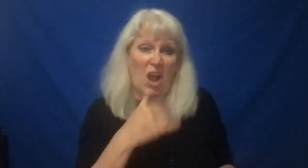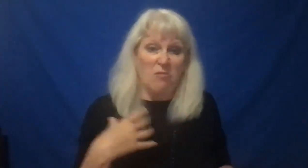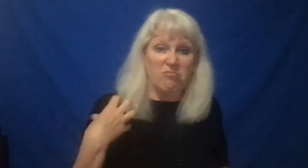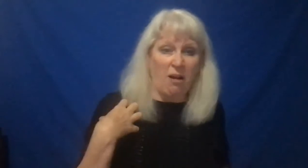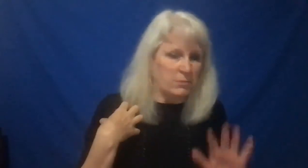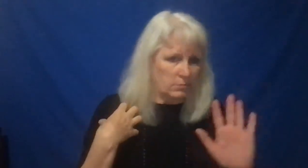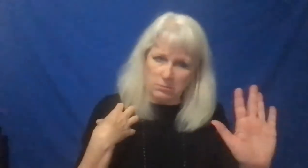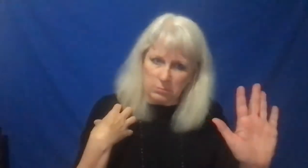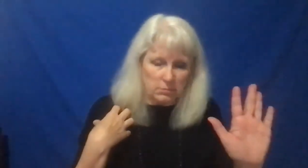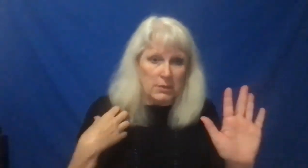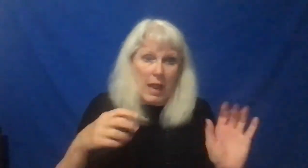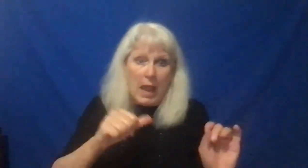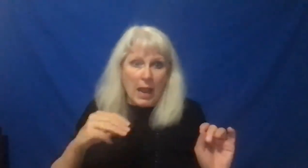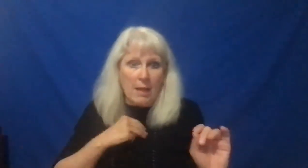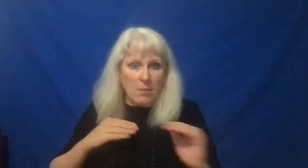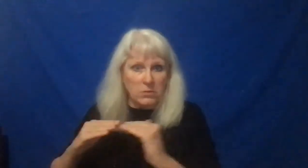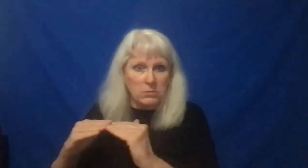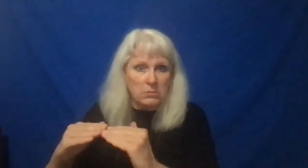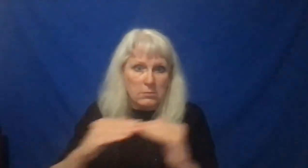all of us working towards serving the alcoholic.